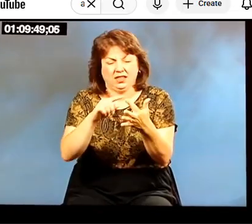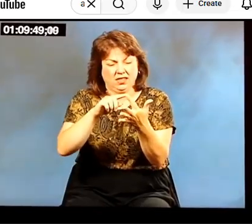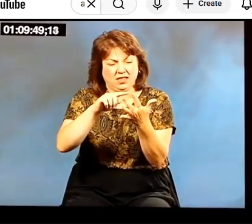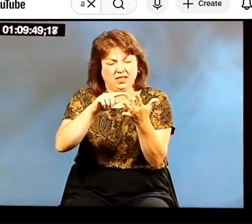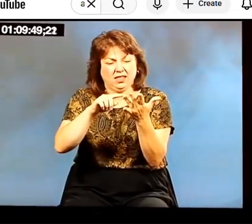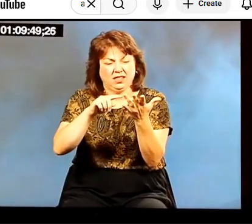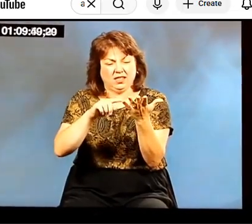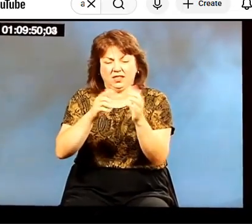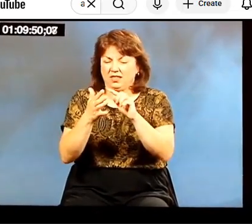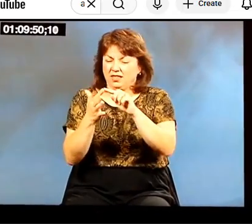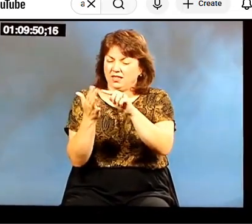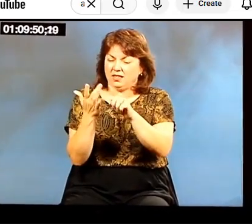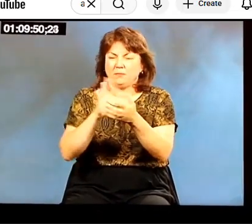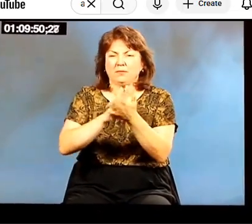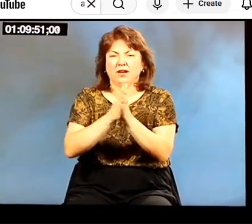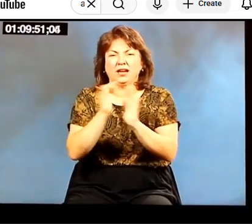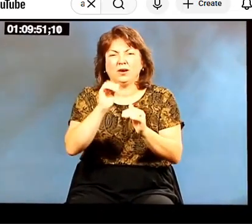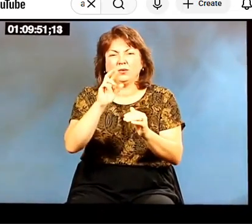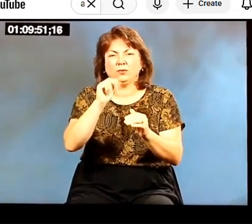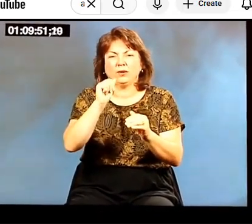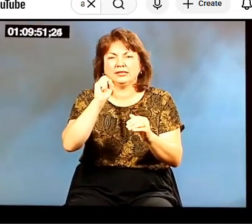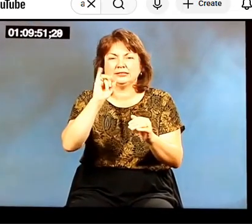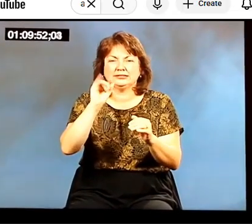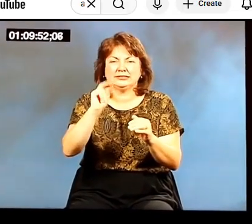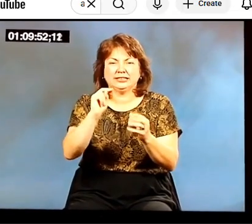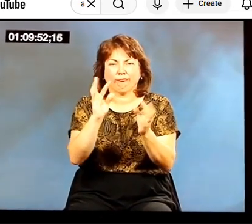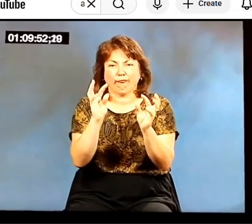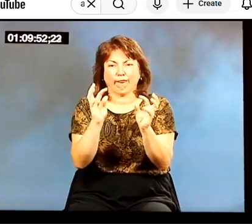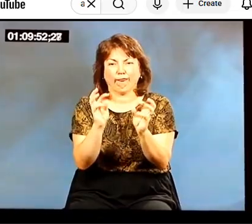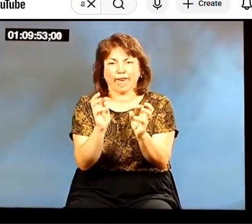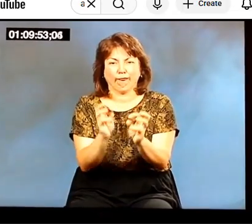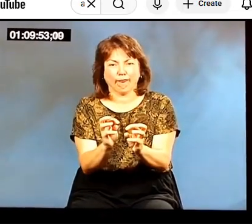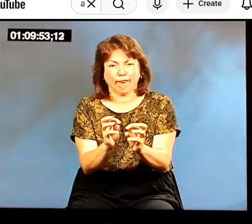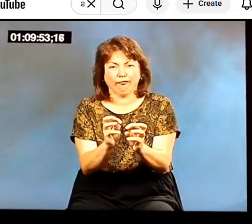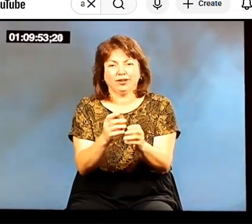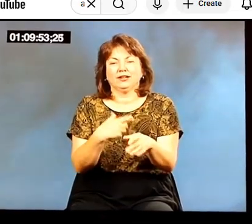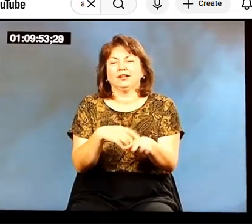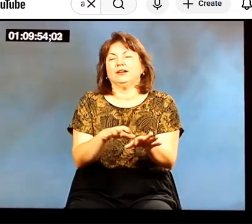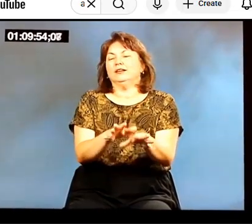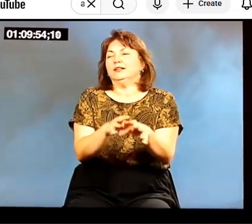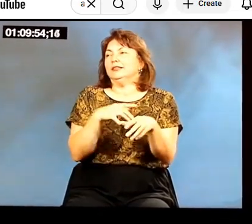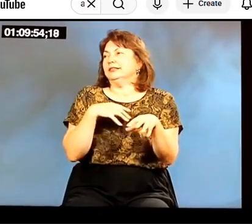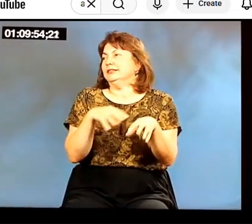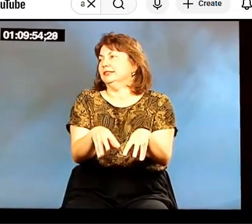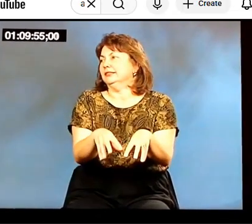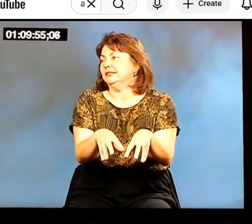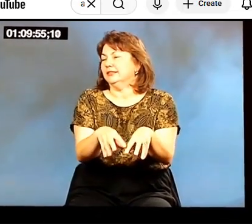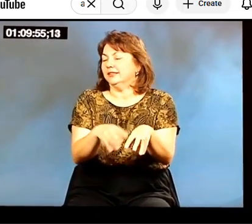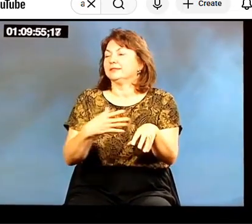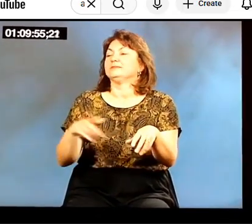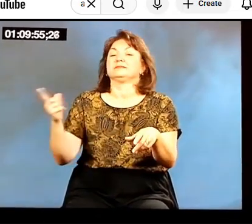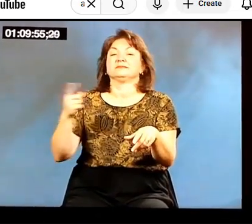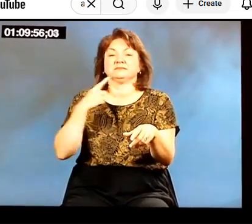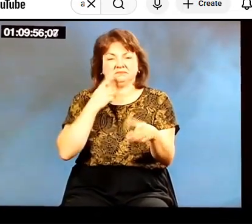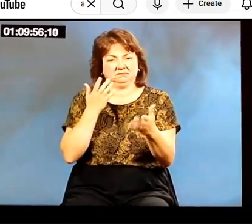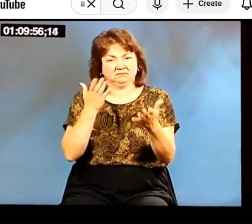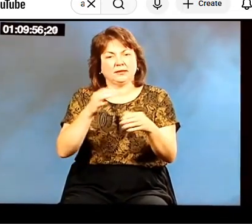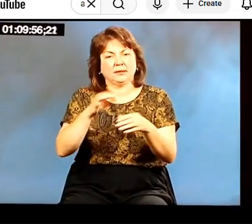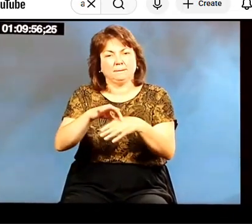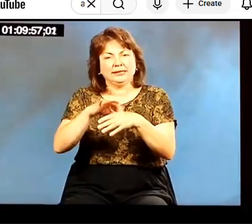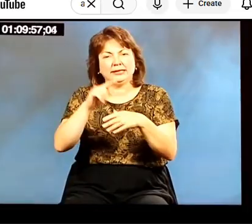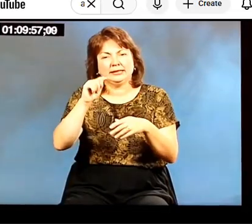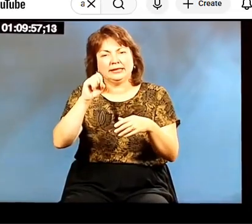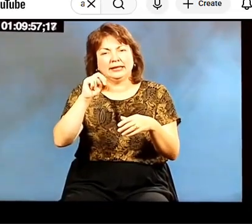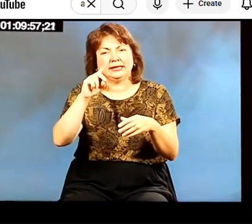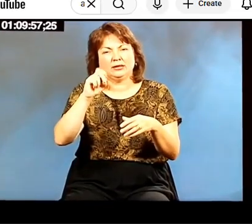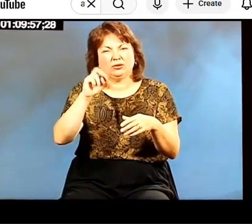God, it's been about 3 or 4 hours. My hands in here, they were pruning up like raisins. And I'm